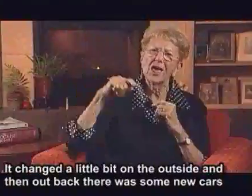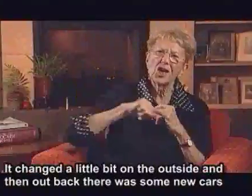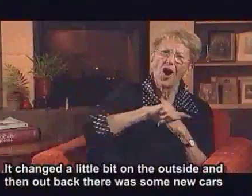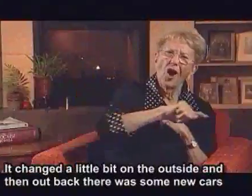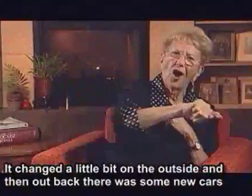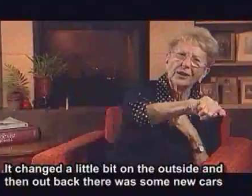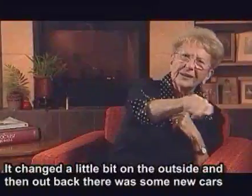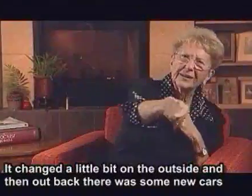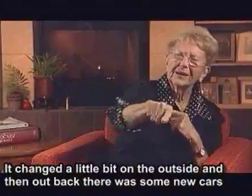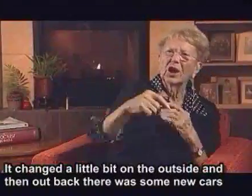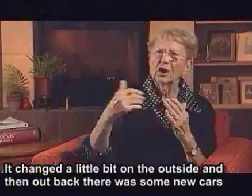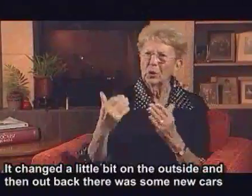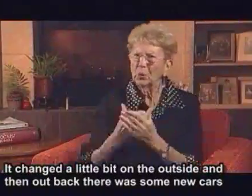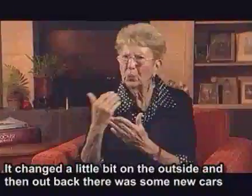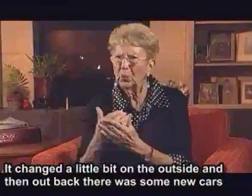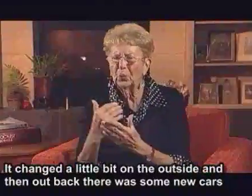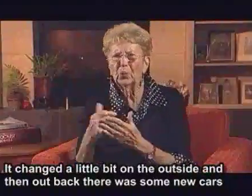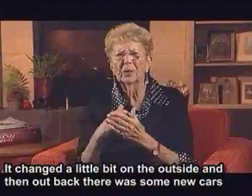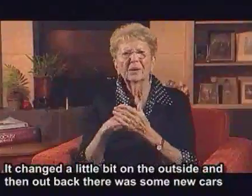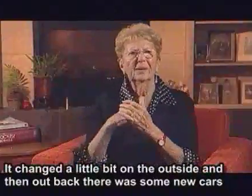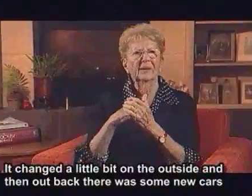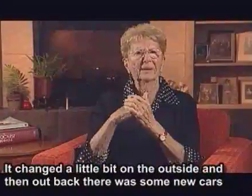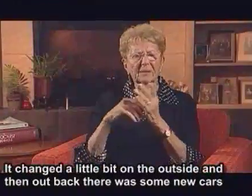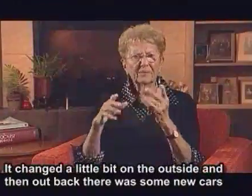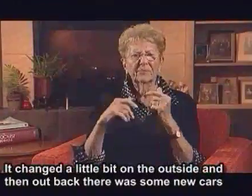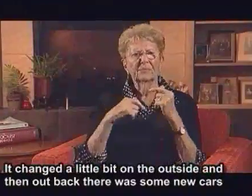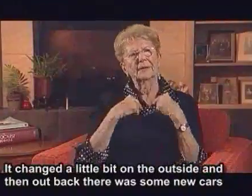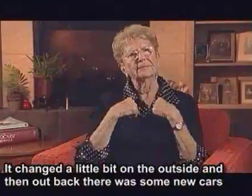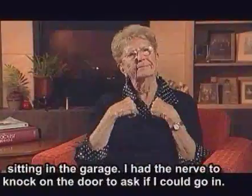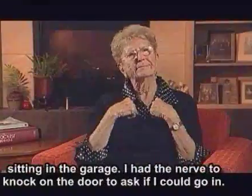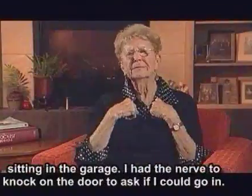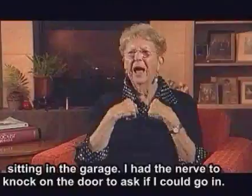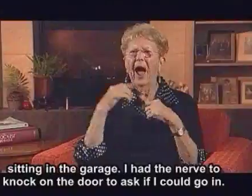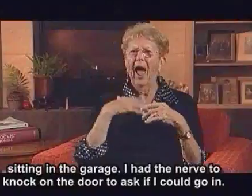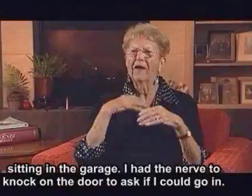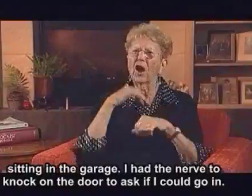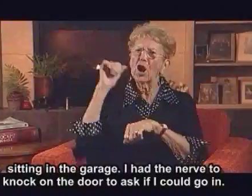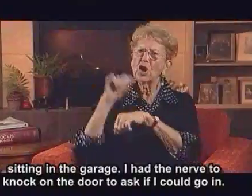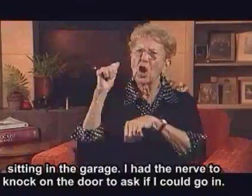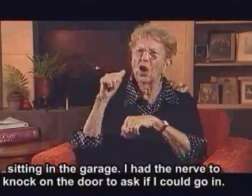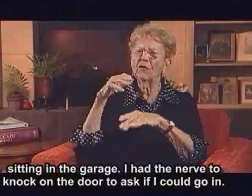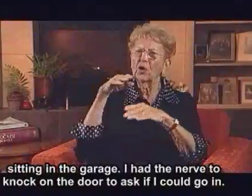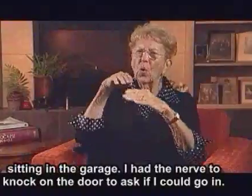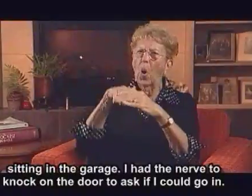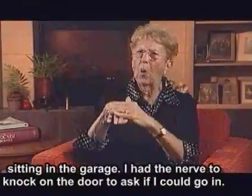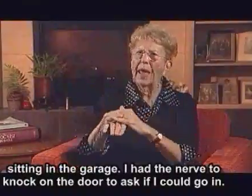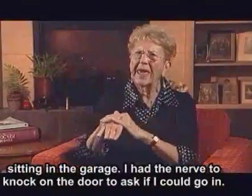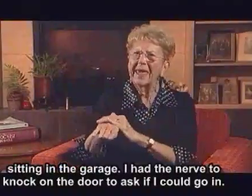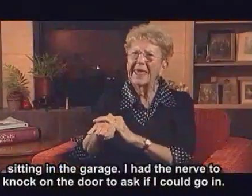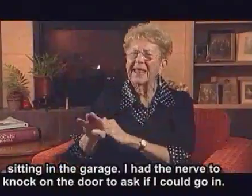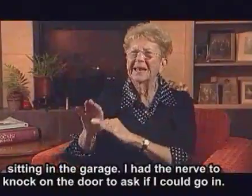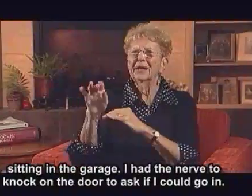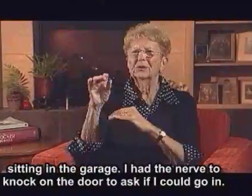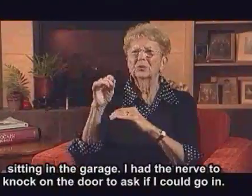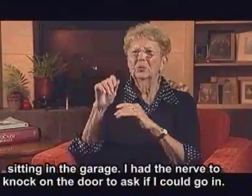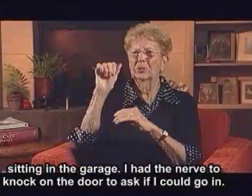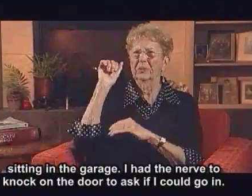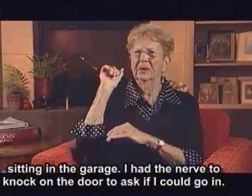It changed a little bit, of course, on the outside, and then out back there were some new cars sitting in the garage. I had the